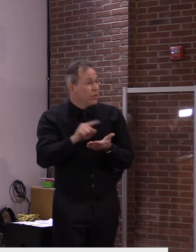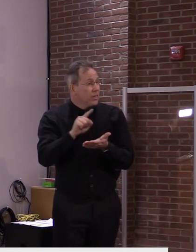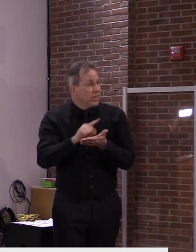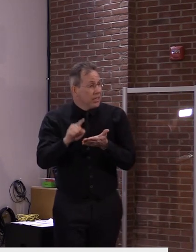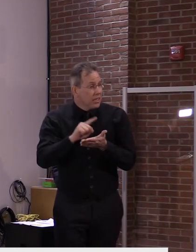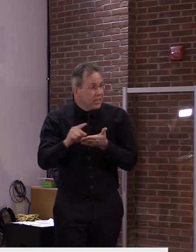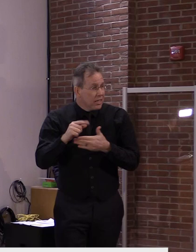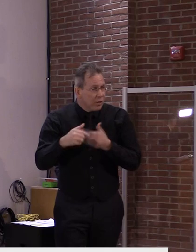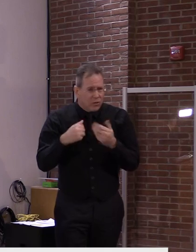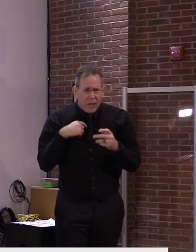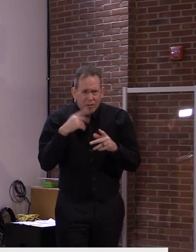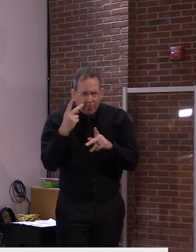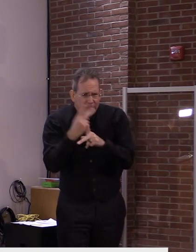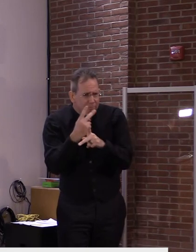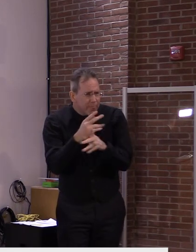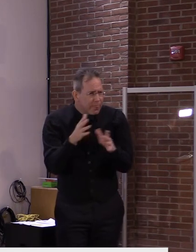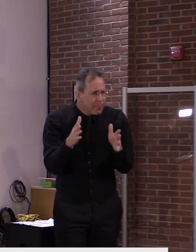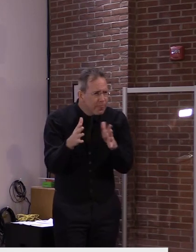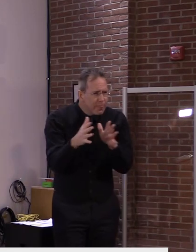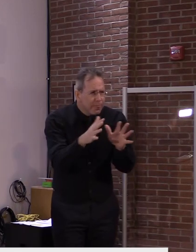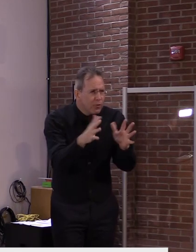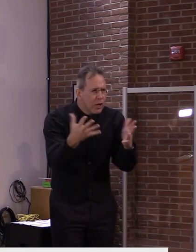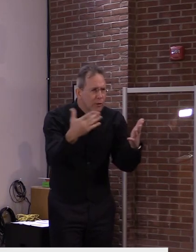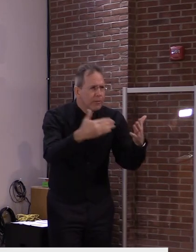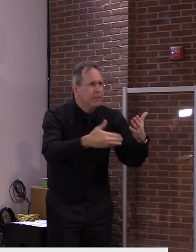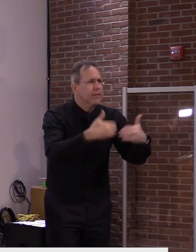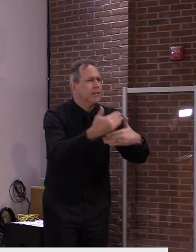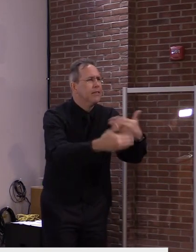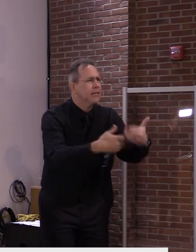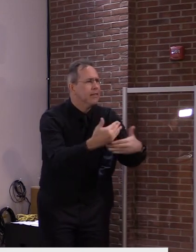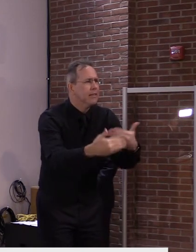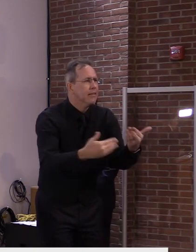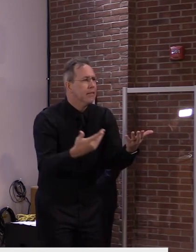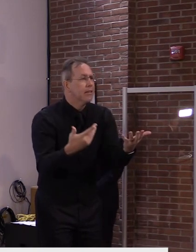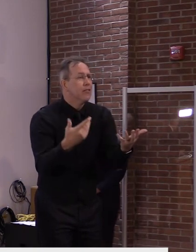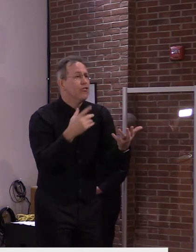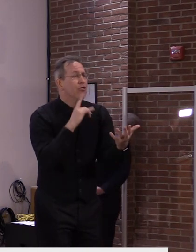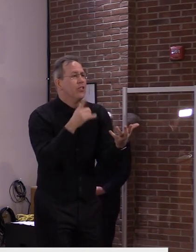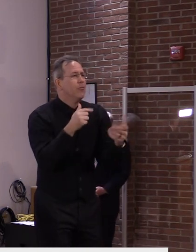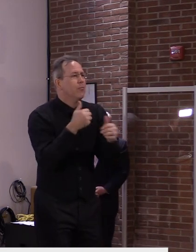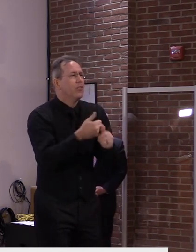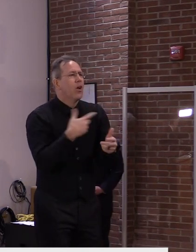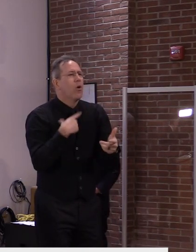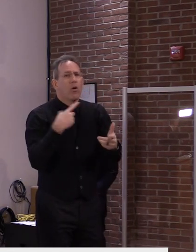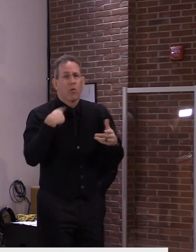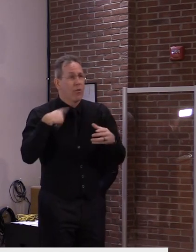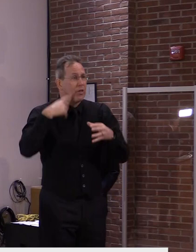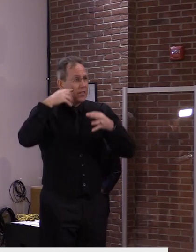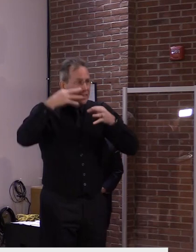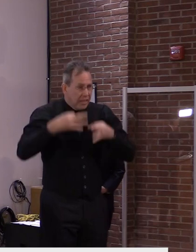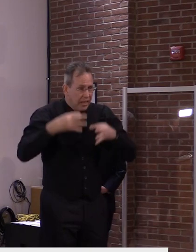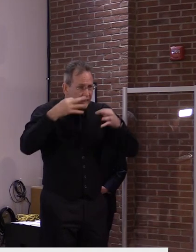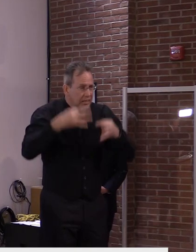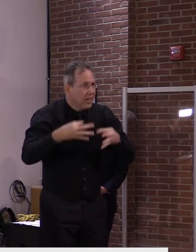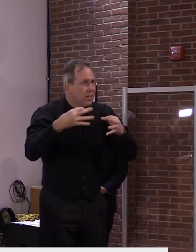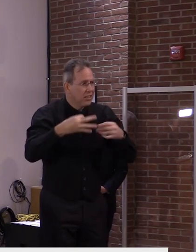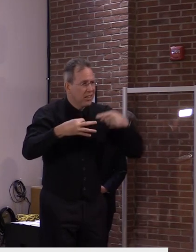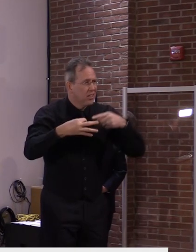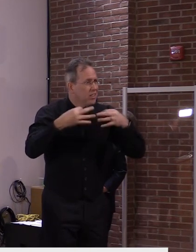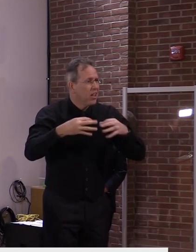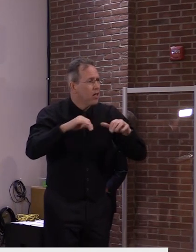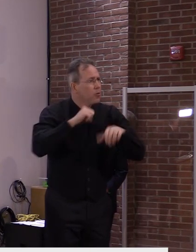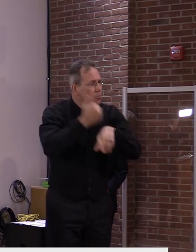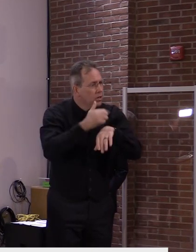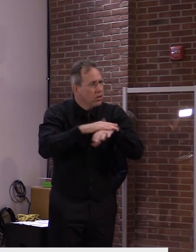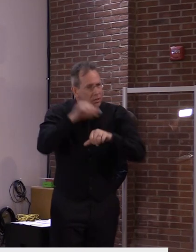something more that we're comfortable with. We base it on the science and the data. And this week it was, or last week